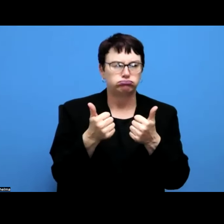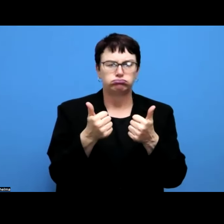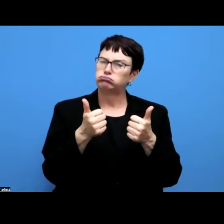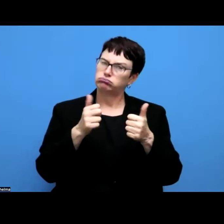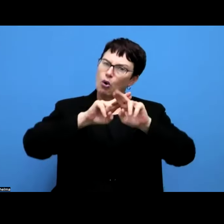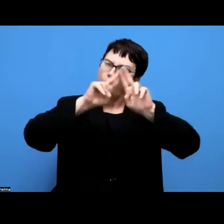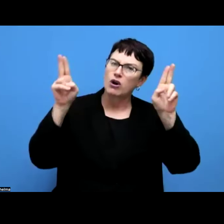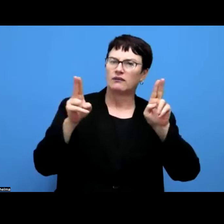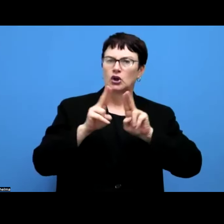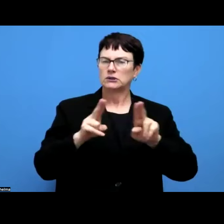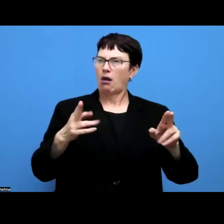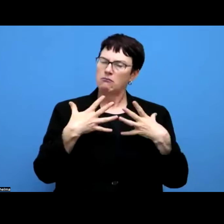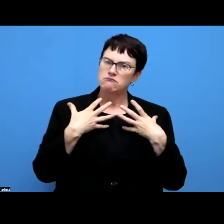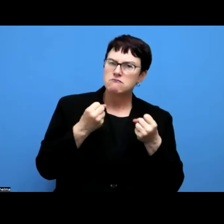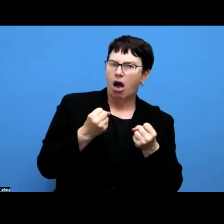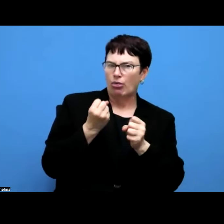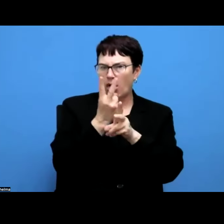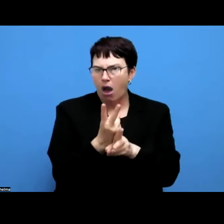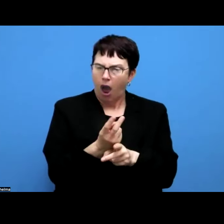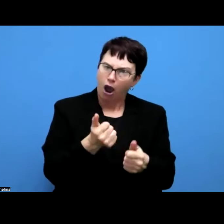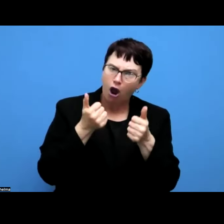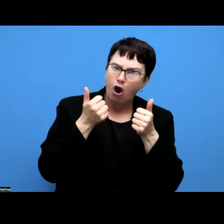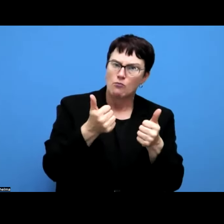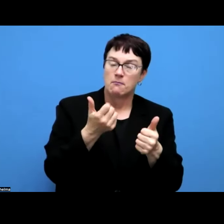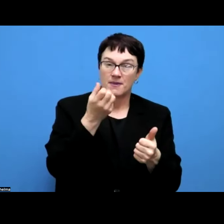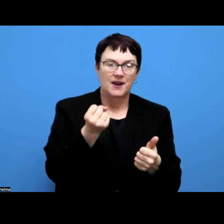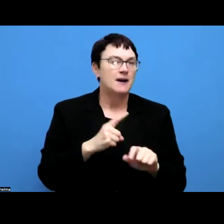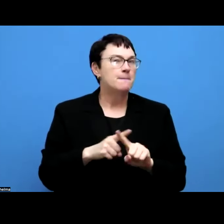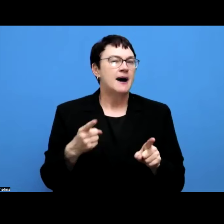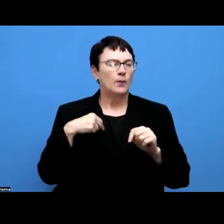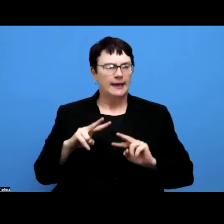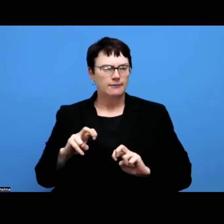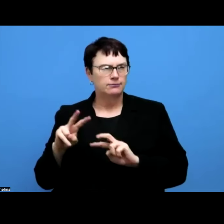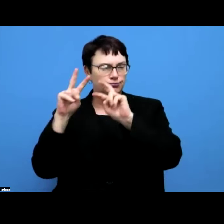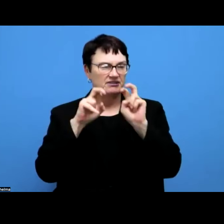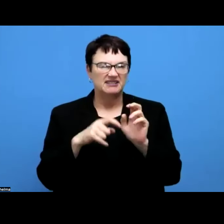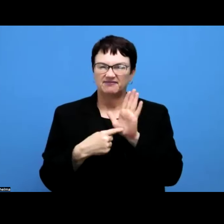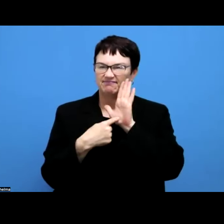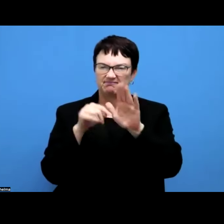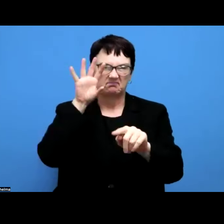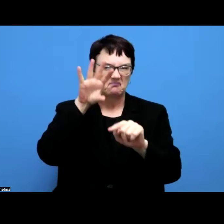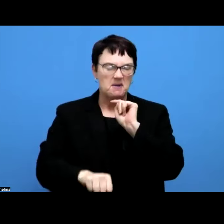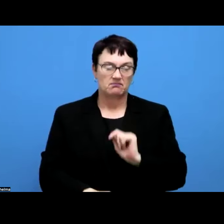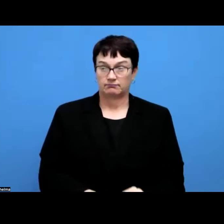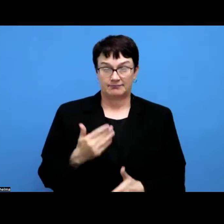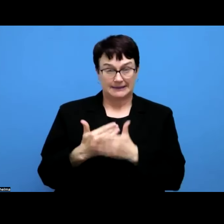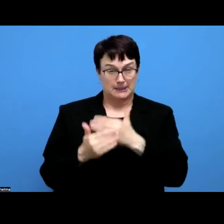healthcare systems and national health insurance schemes frequently exclude people with